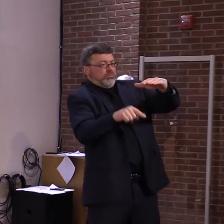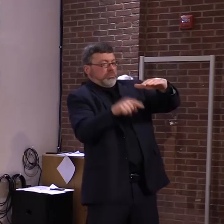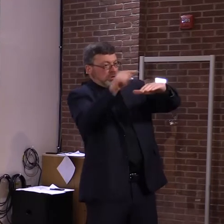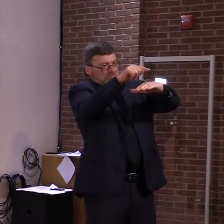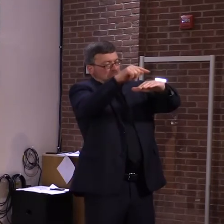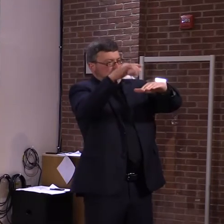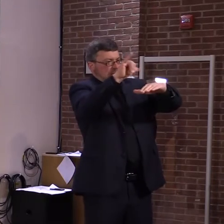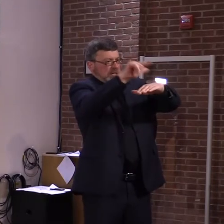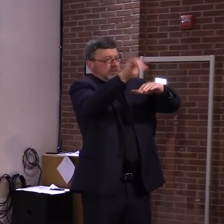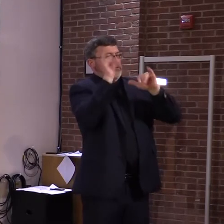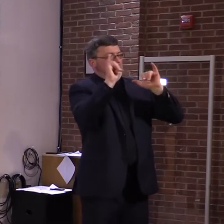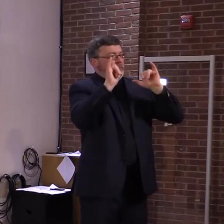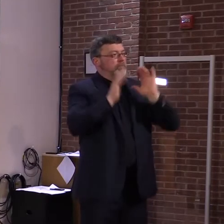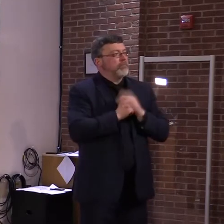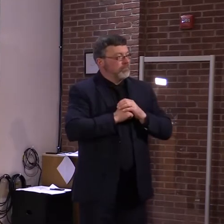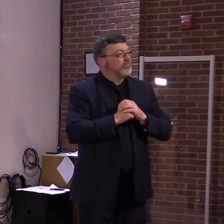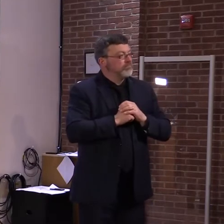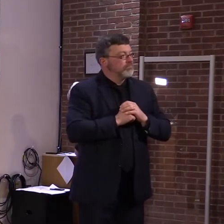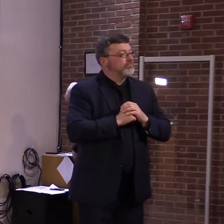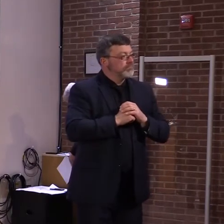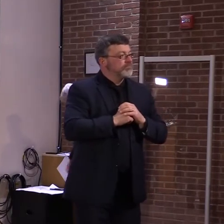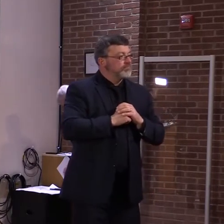Tim McQuiston, Vermont Business Magazine.